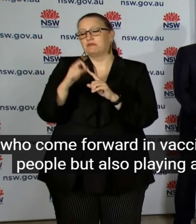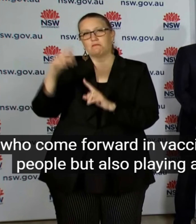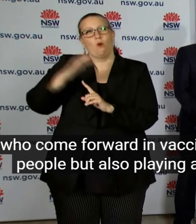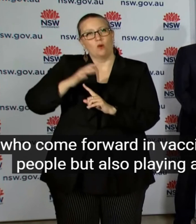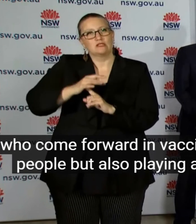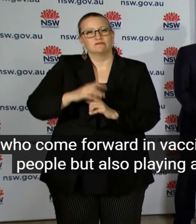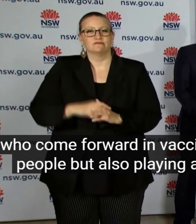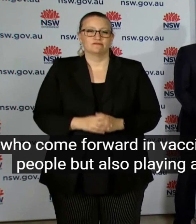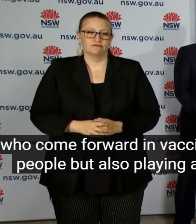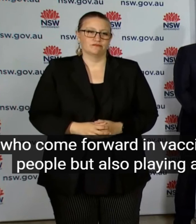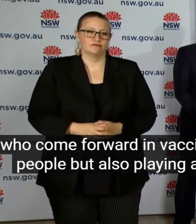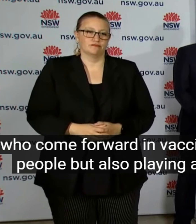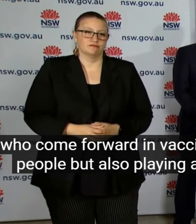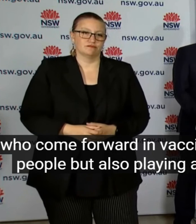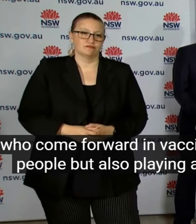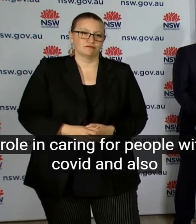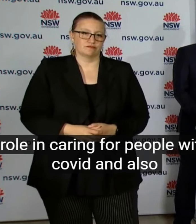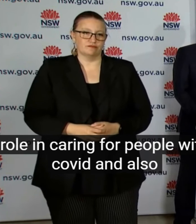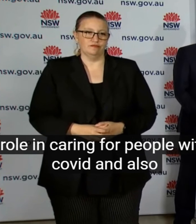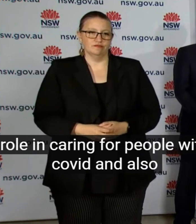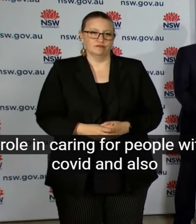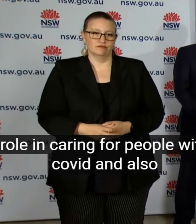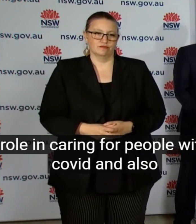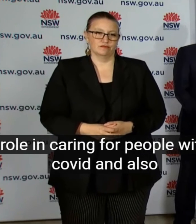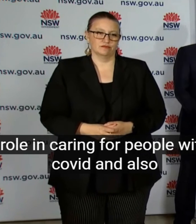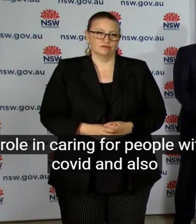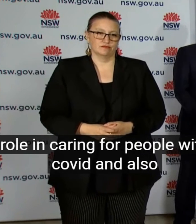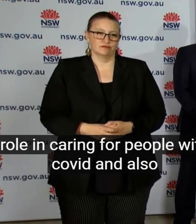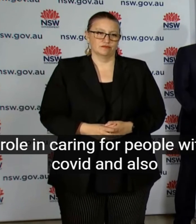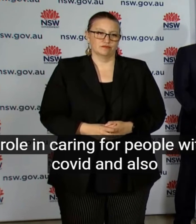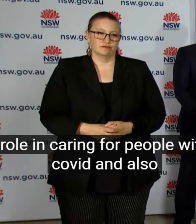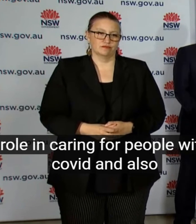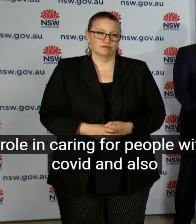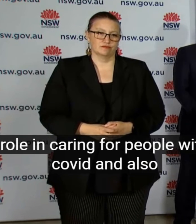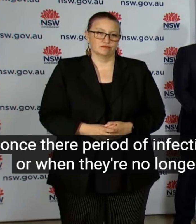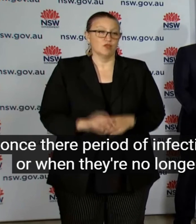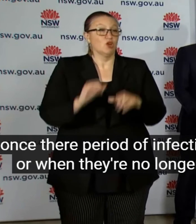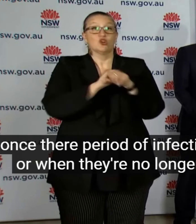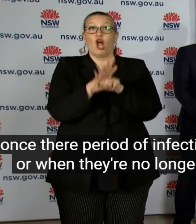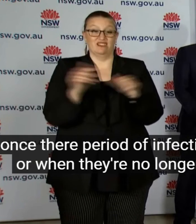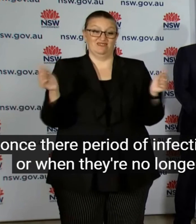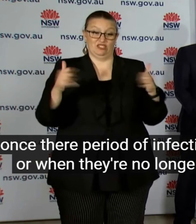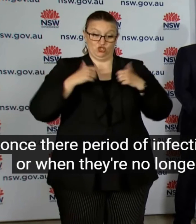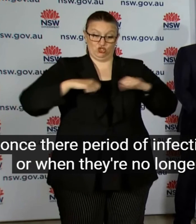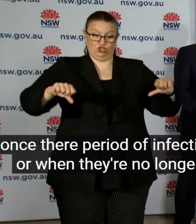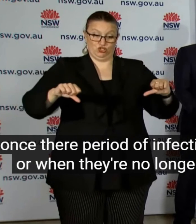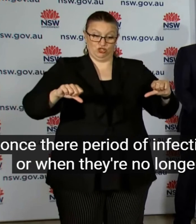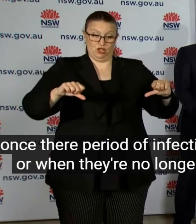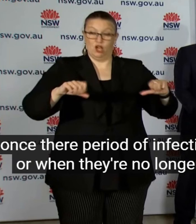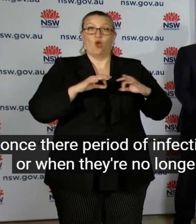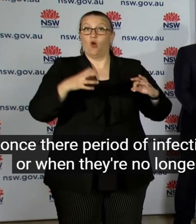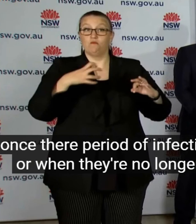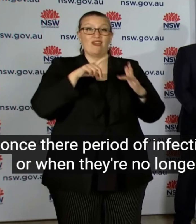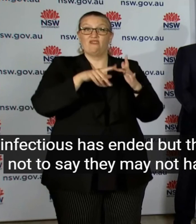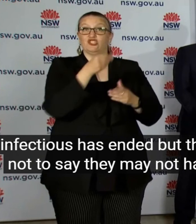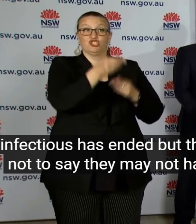people with COVID. And also once their period of infection, or when they're no longer infectious, has ended, but that's not to